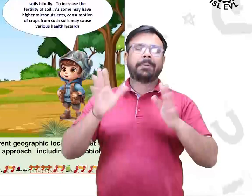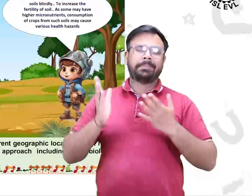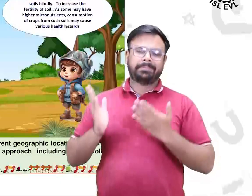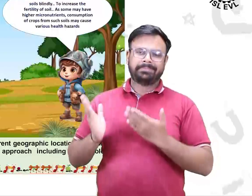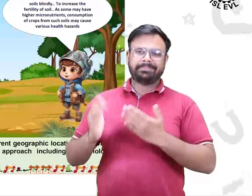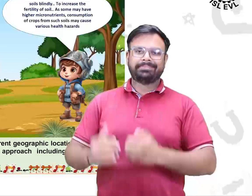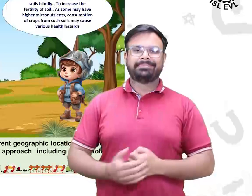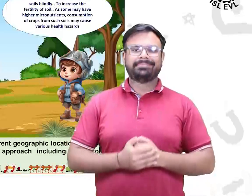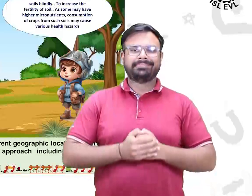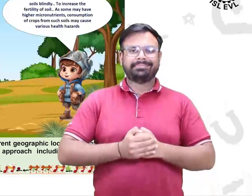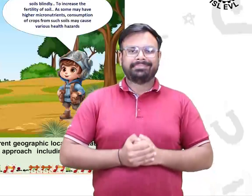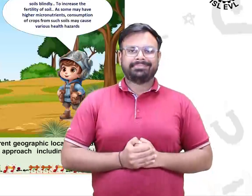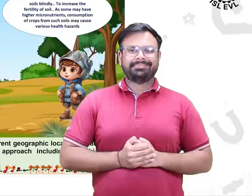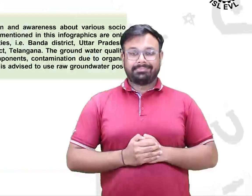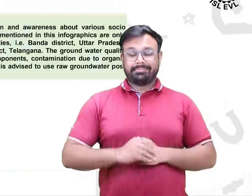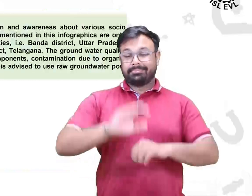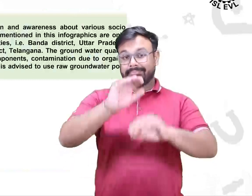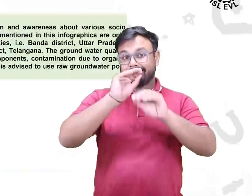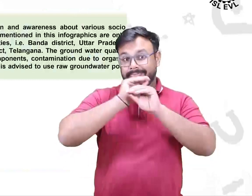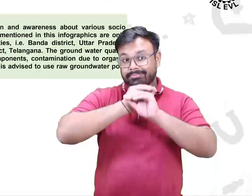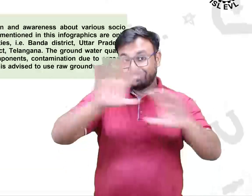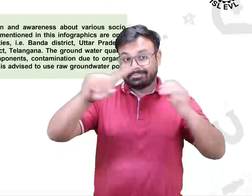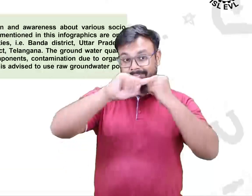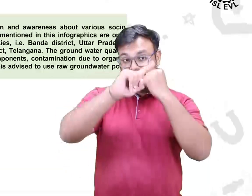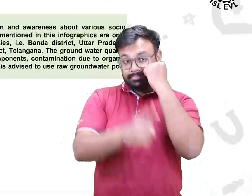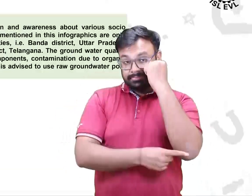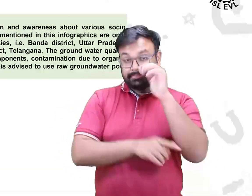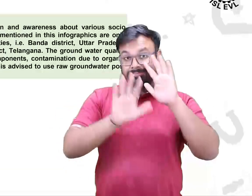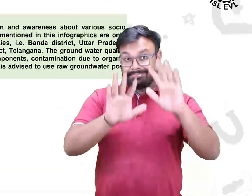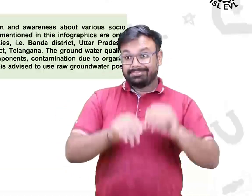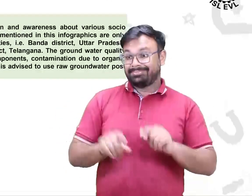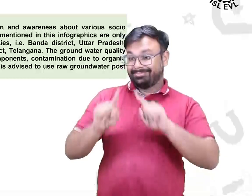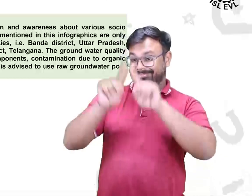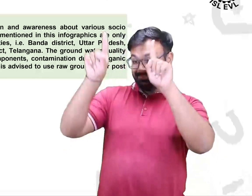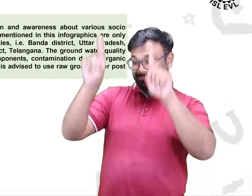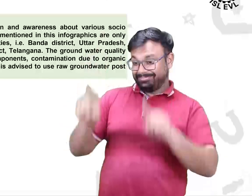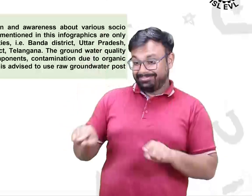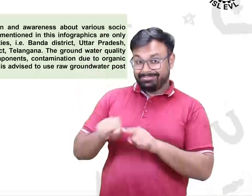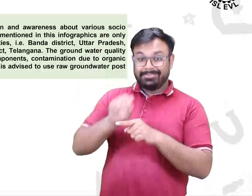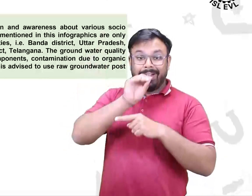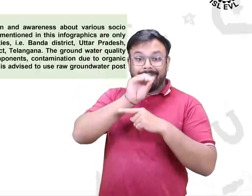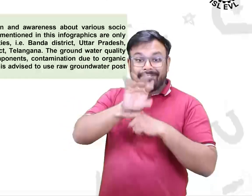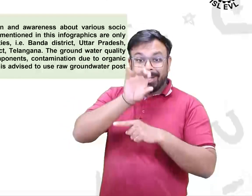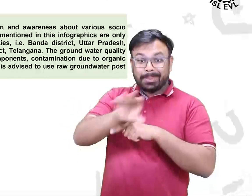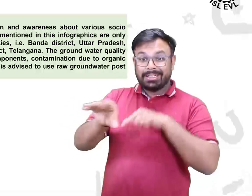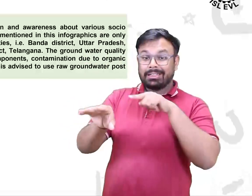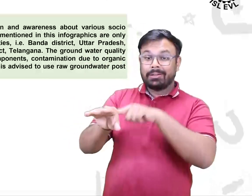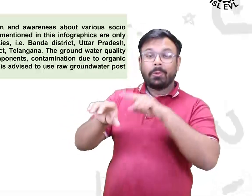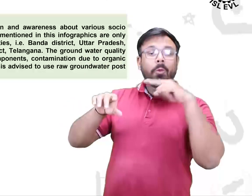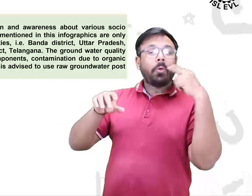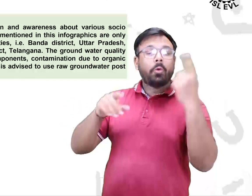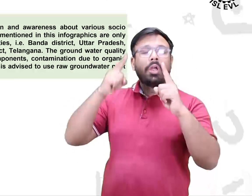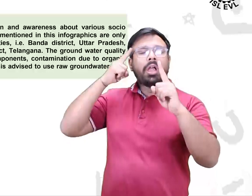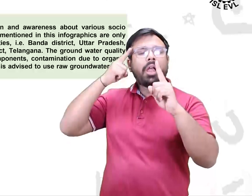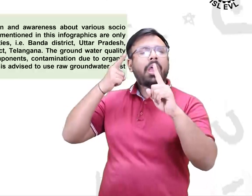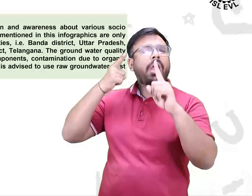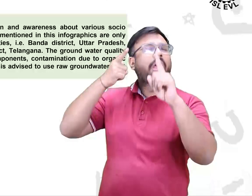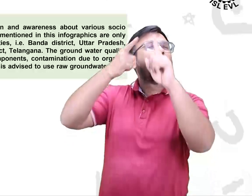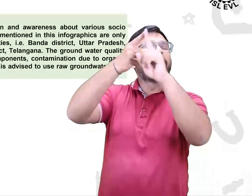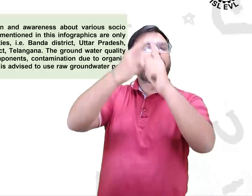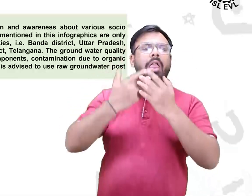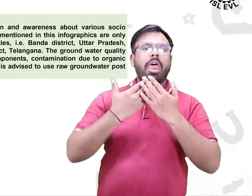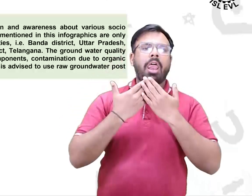geologists together. Disclaimer: this infographic is only for general education